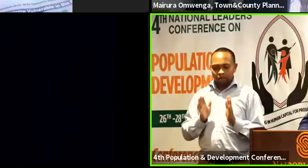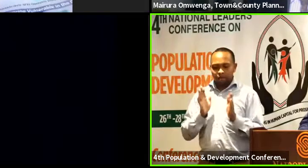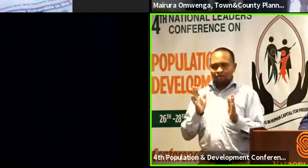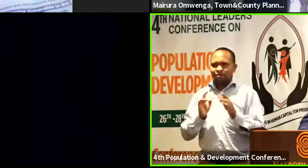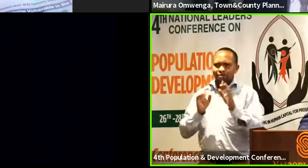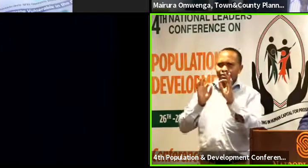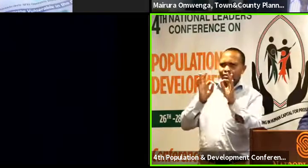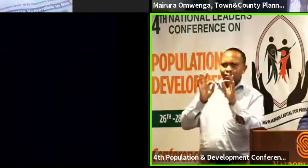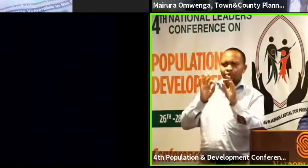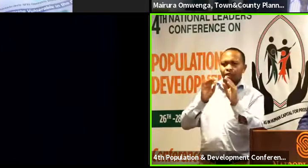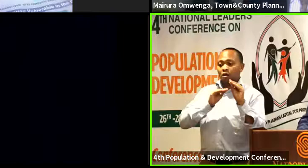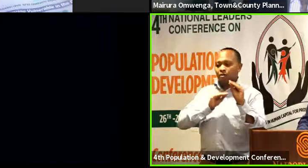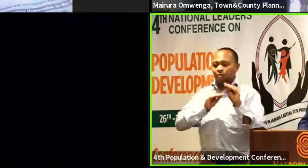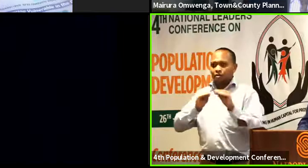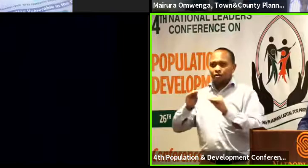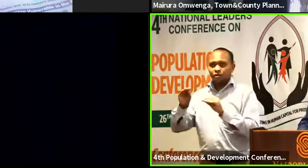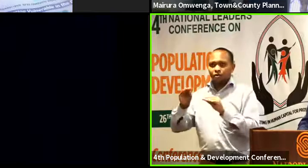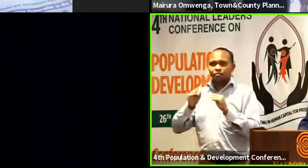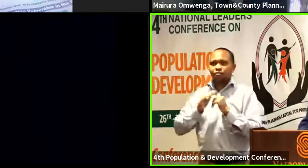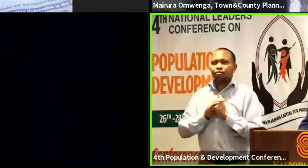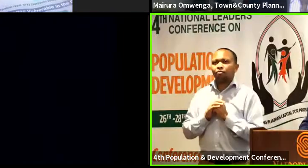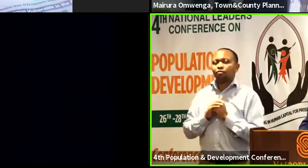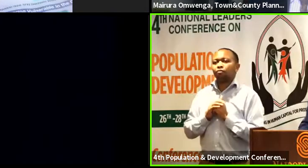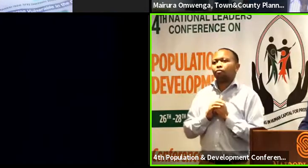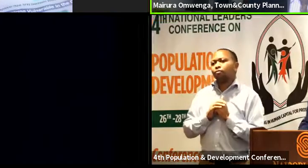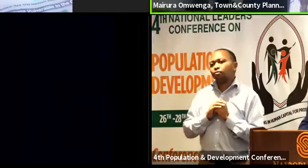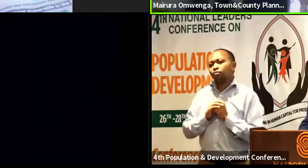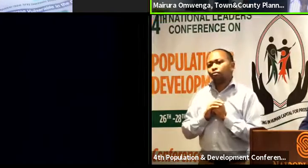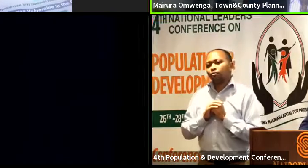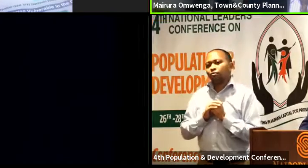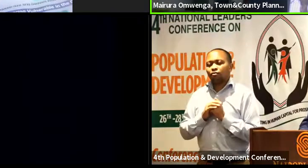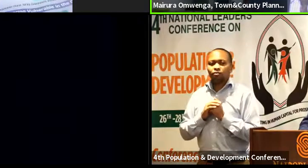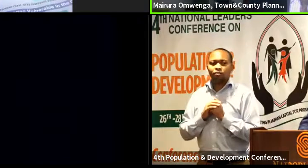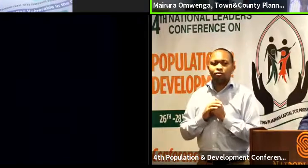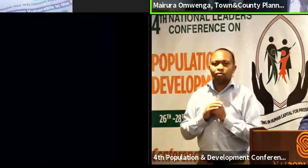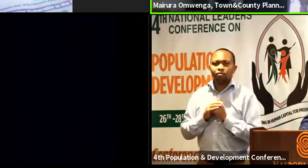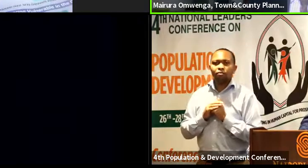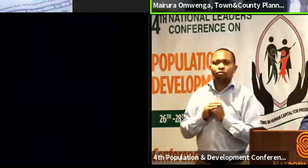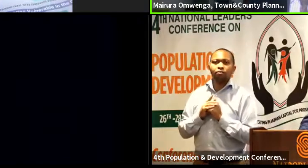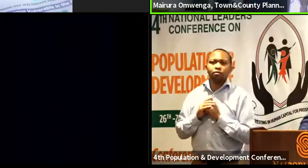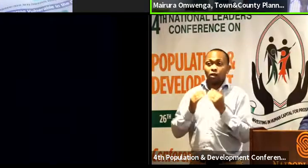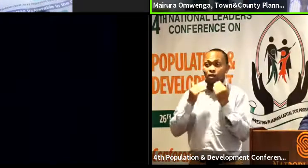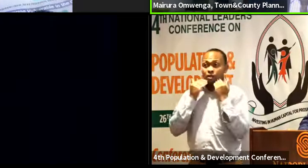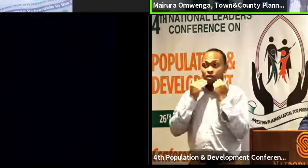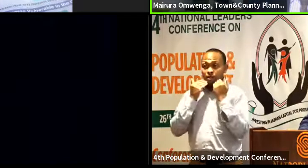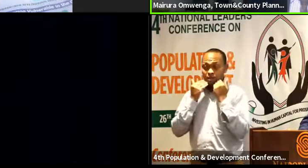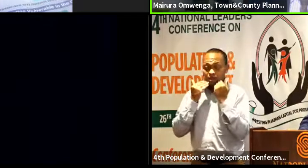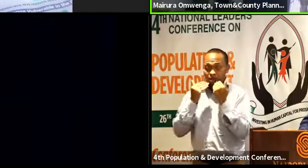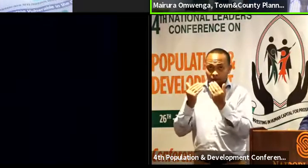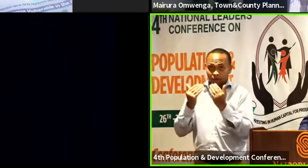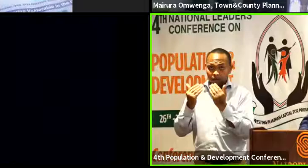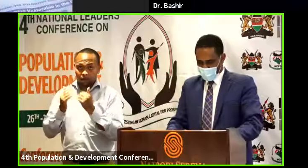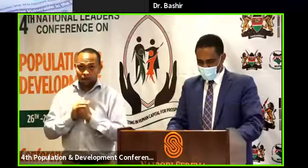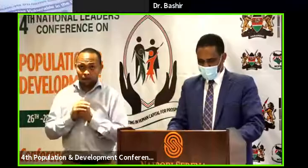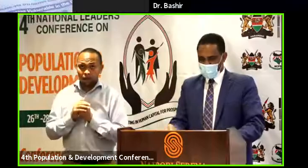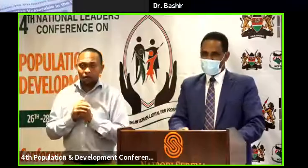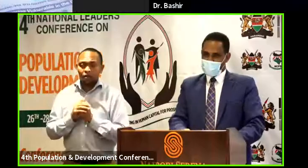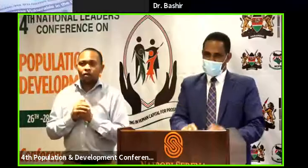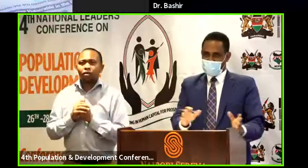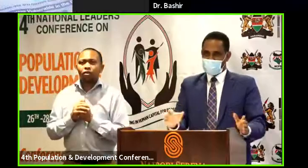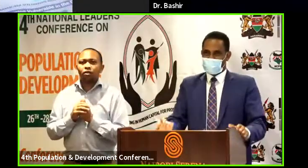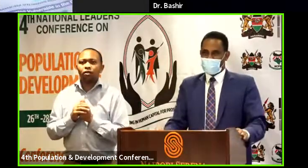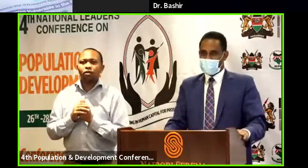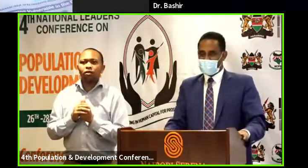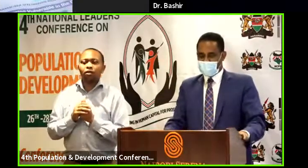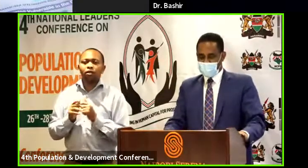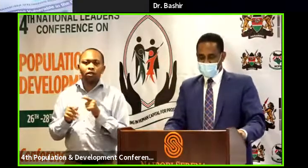that migration and on mobility and internal migration. Thank you very much. I think the issue of migration, issue of that, I